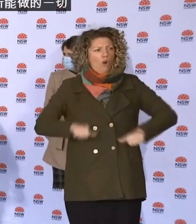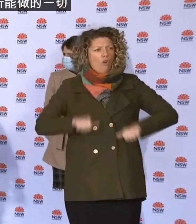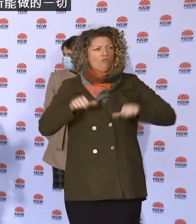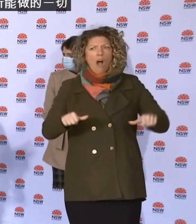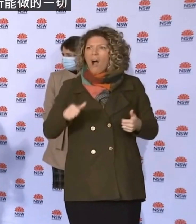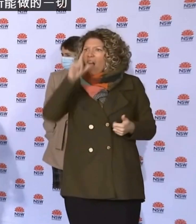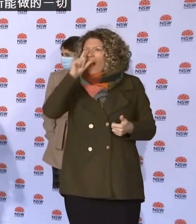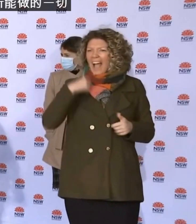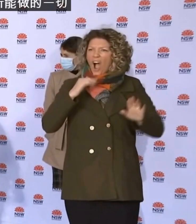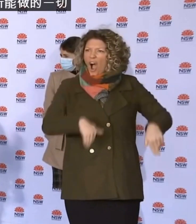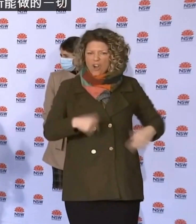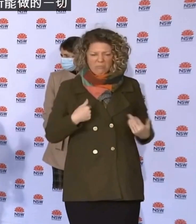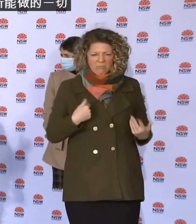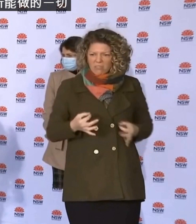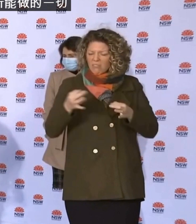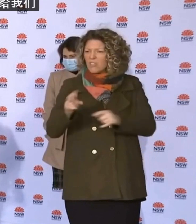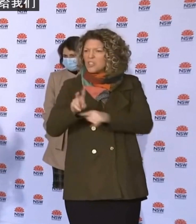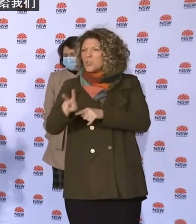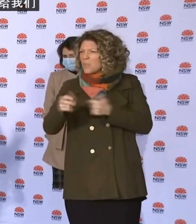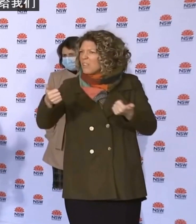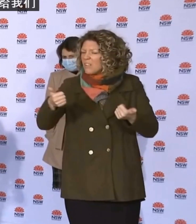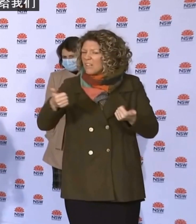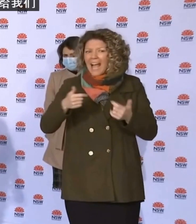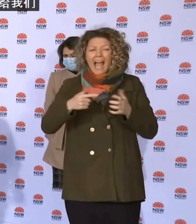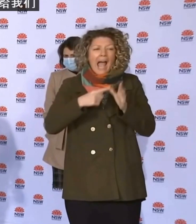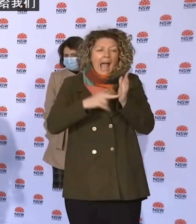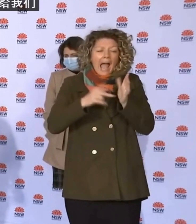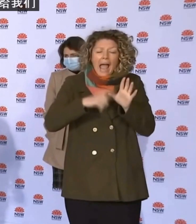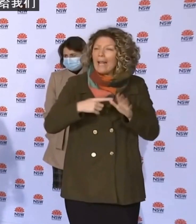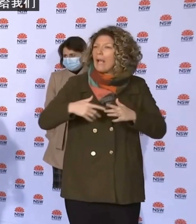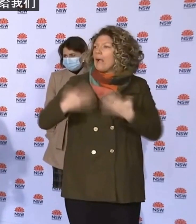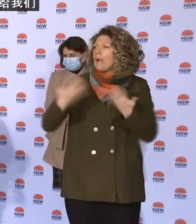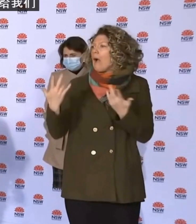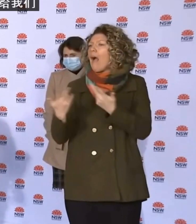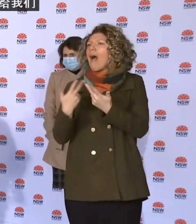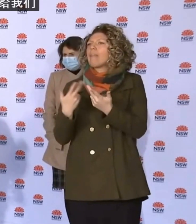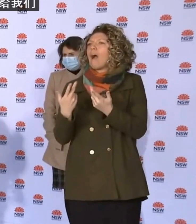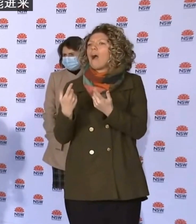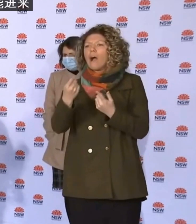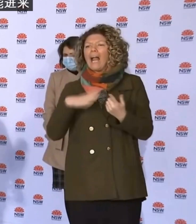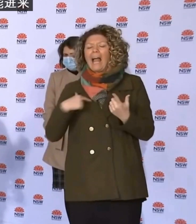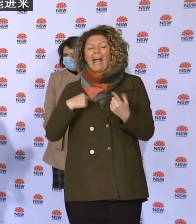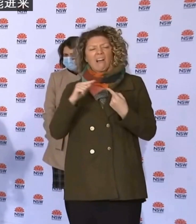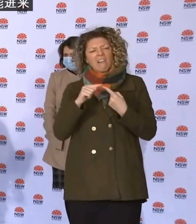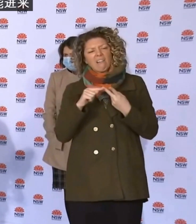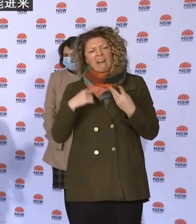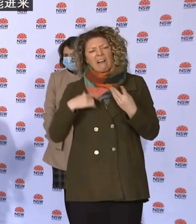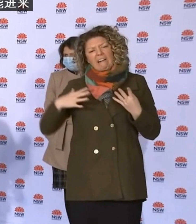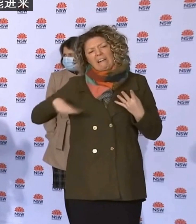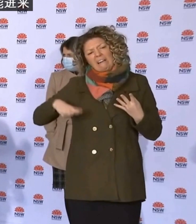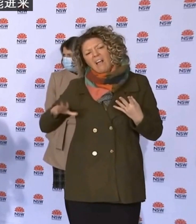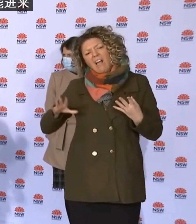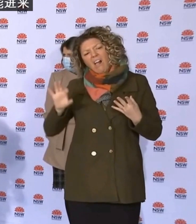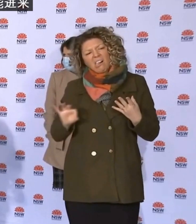issues, do that. Delay everything that you can possibly do in this next 2 weeks to give us the greatest chance